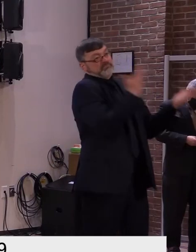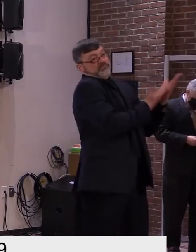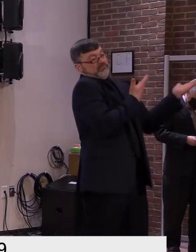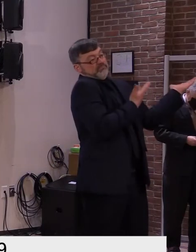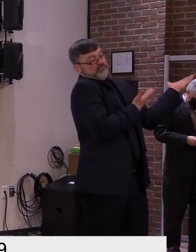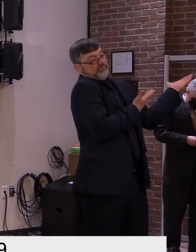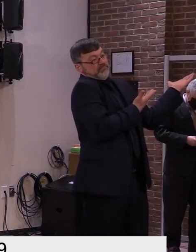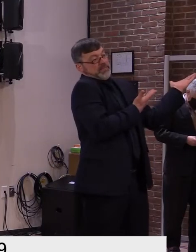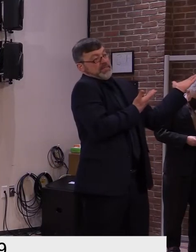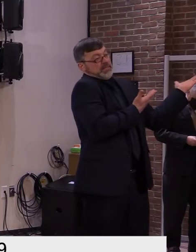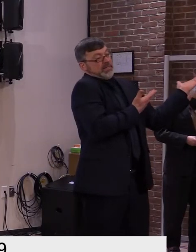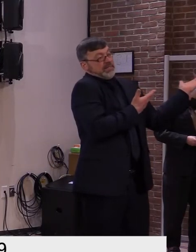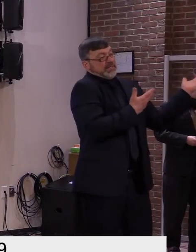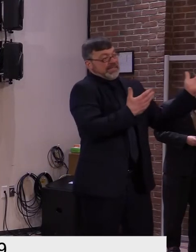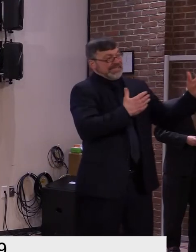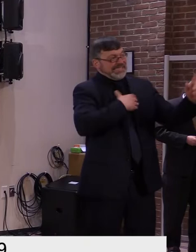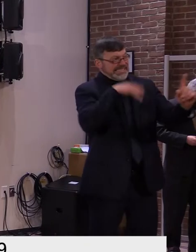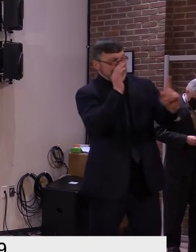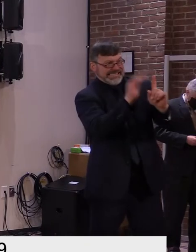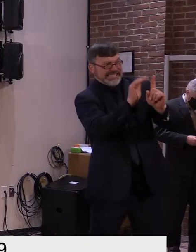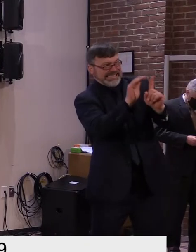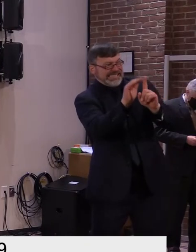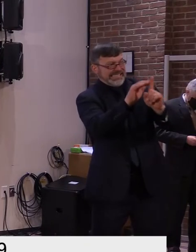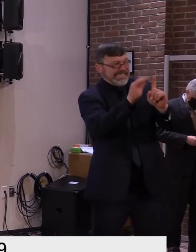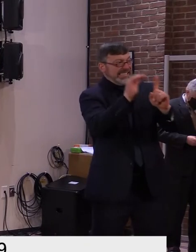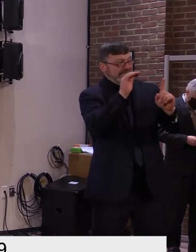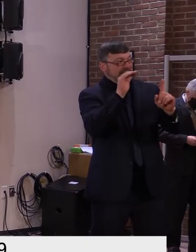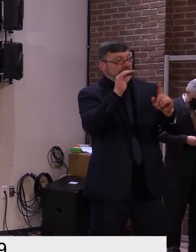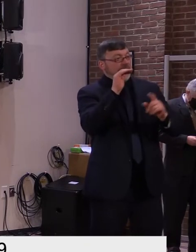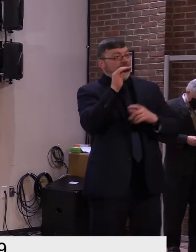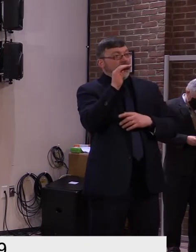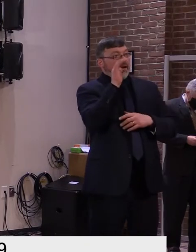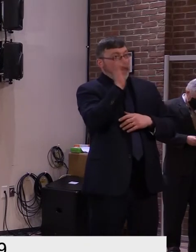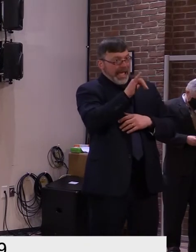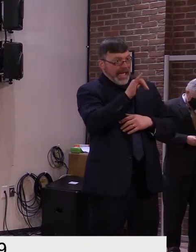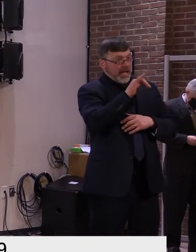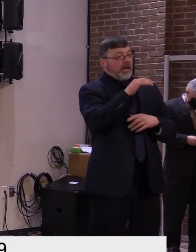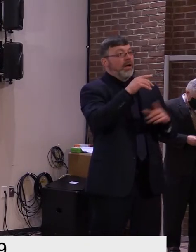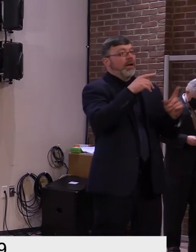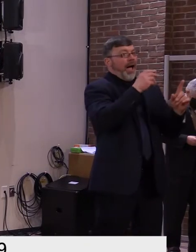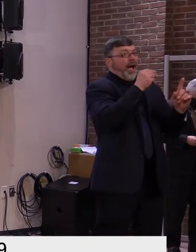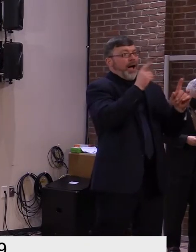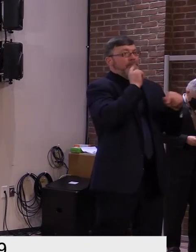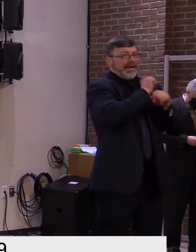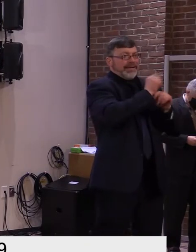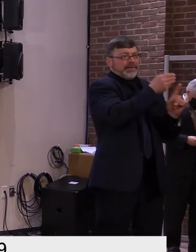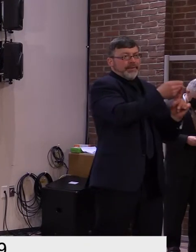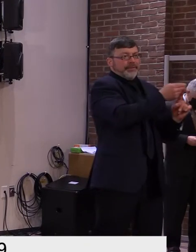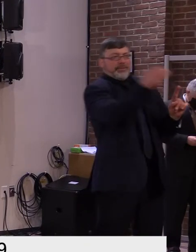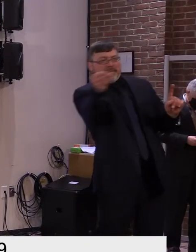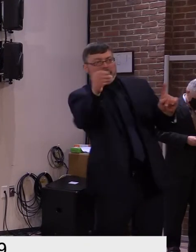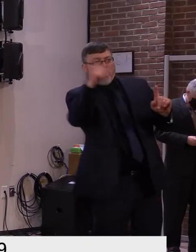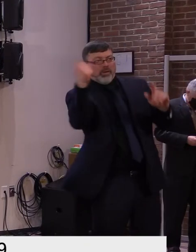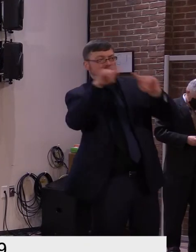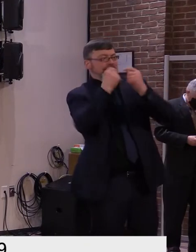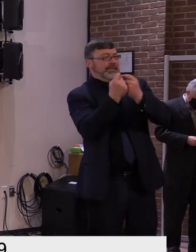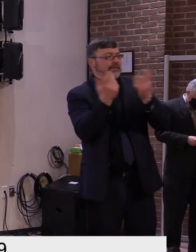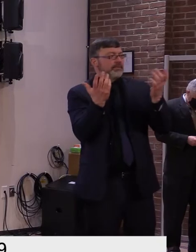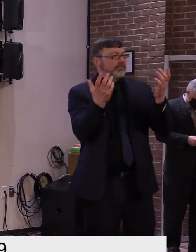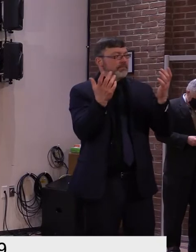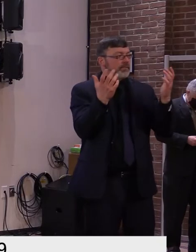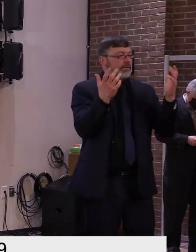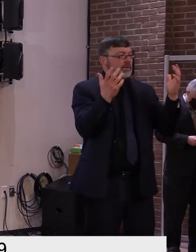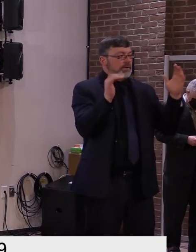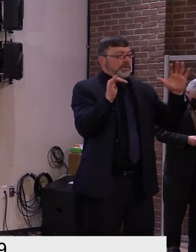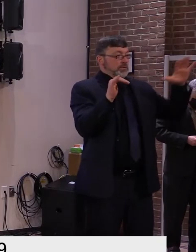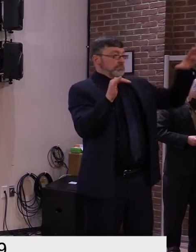Vermont thus far. Missisquoi has its outbreak related to the team. It also has a separate